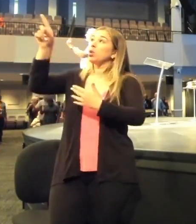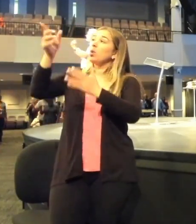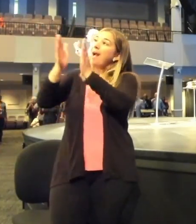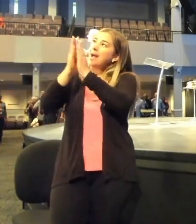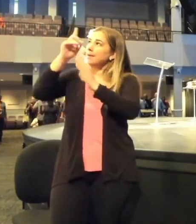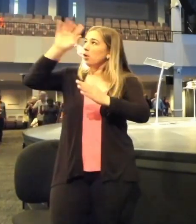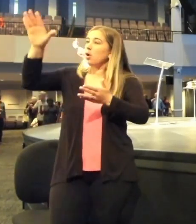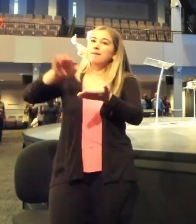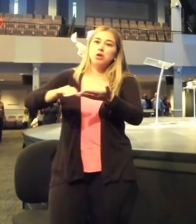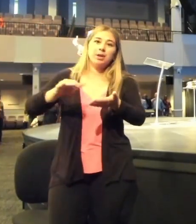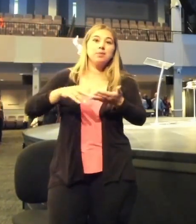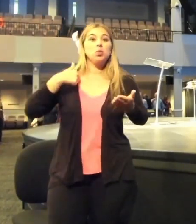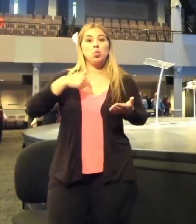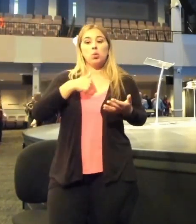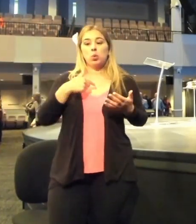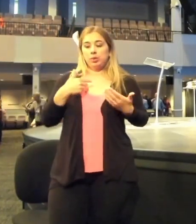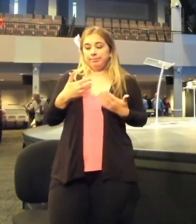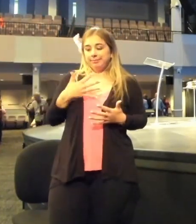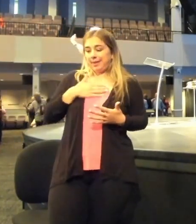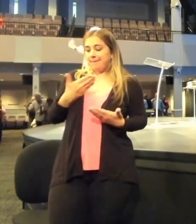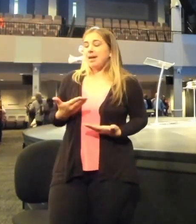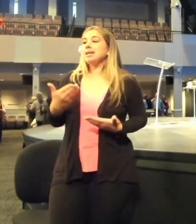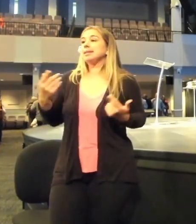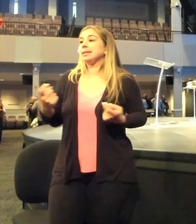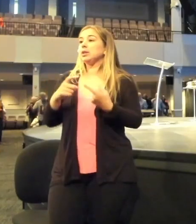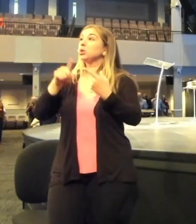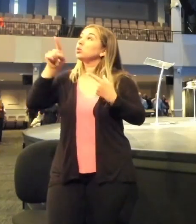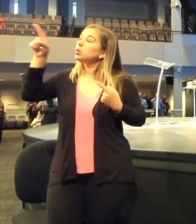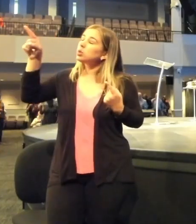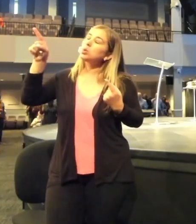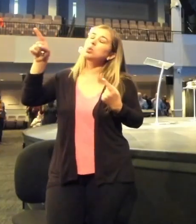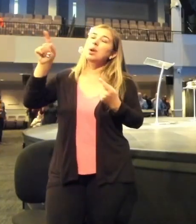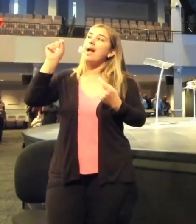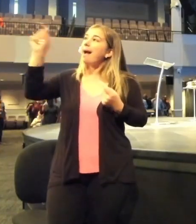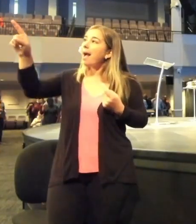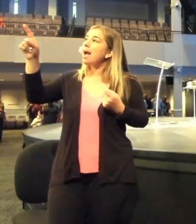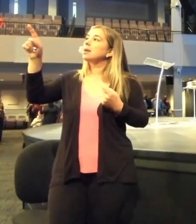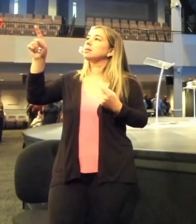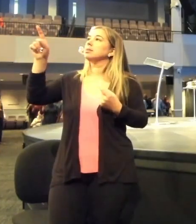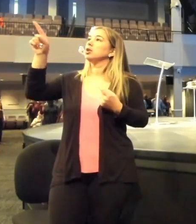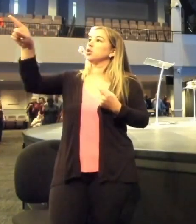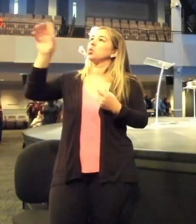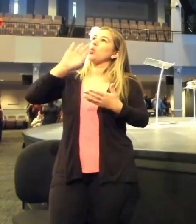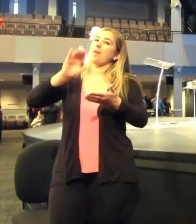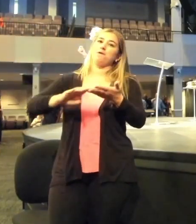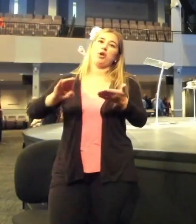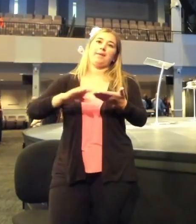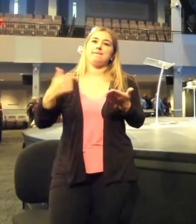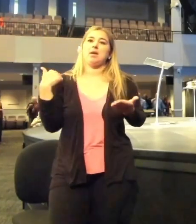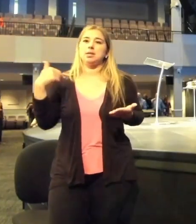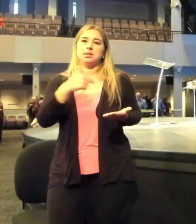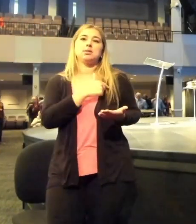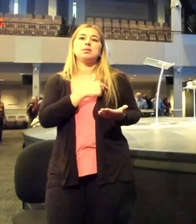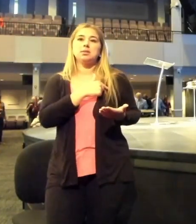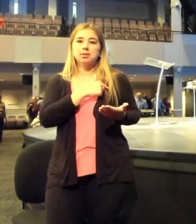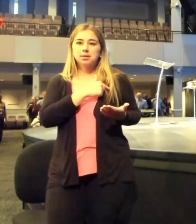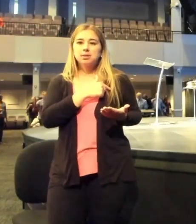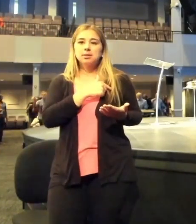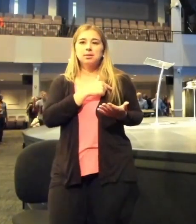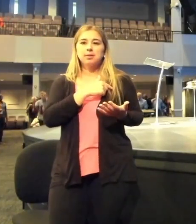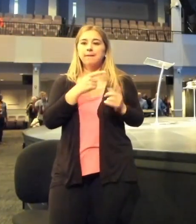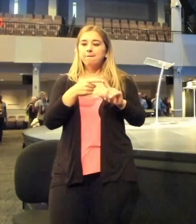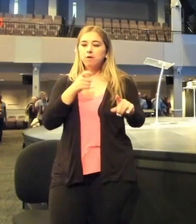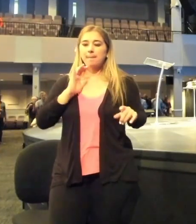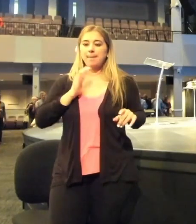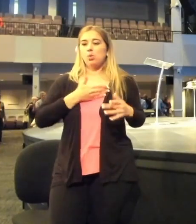for your forgiveness. We confess our sins to you, asking that you would forgive us from all